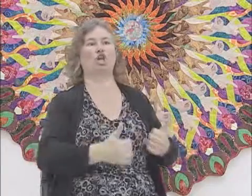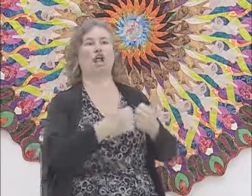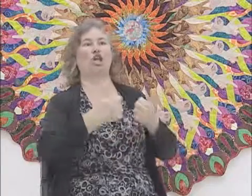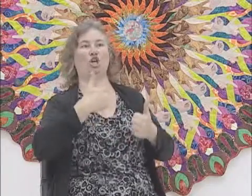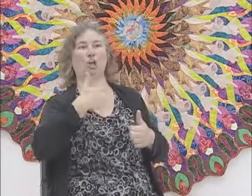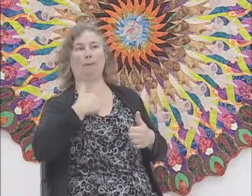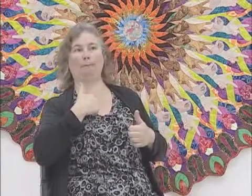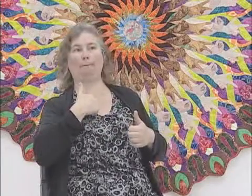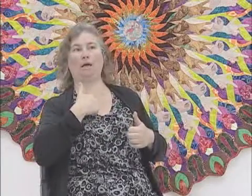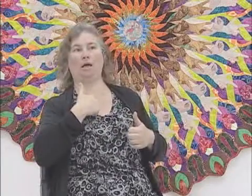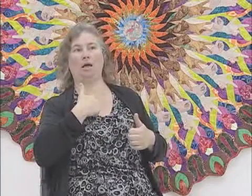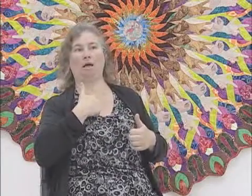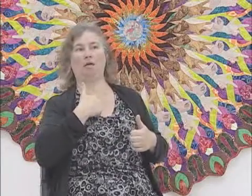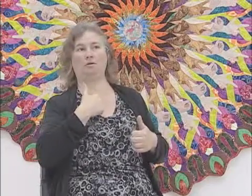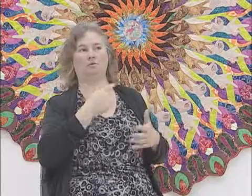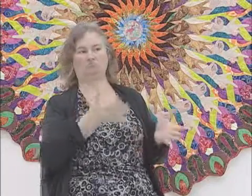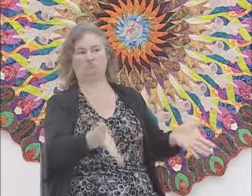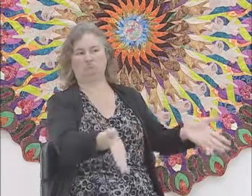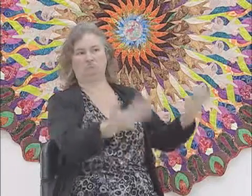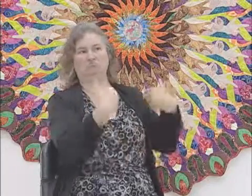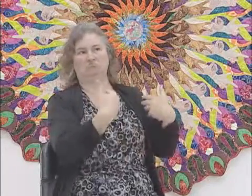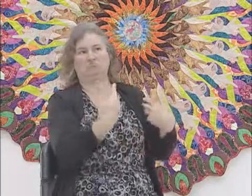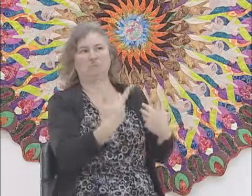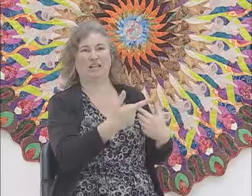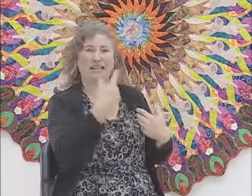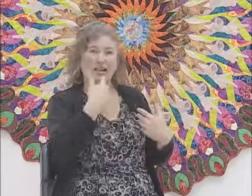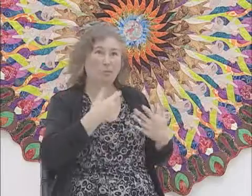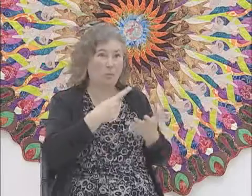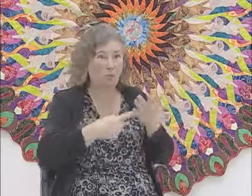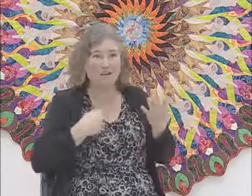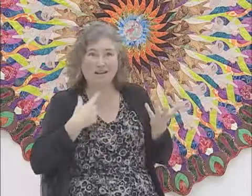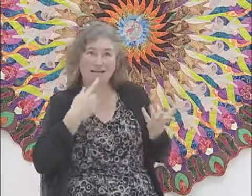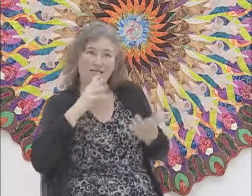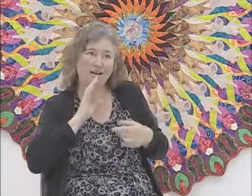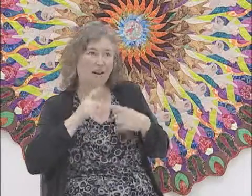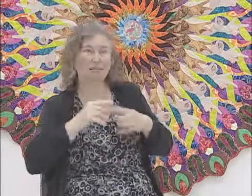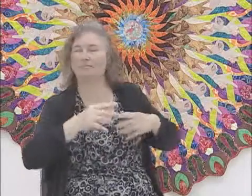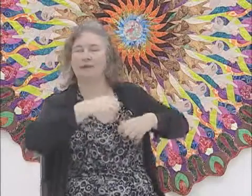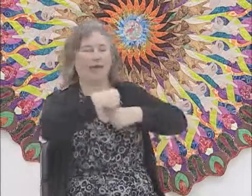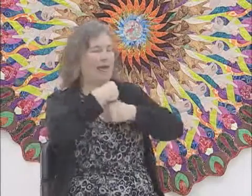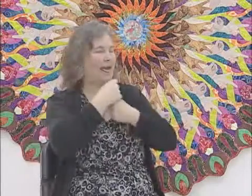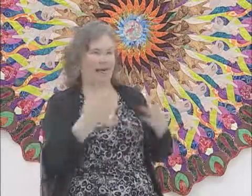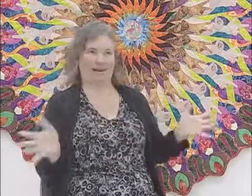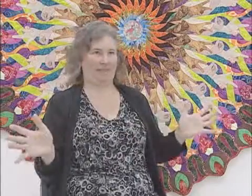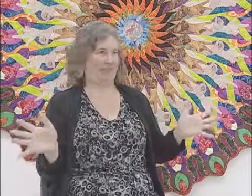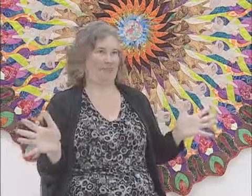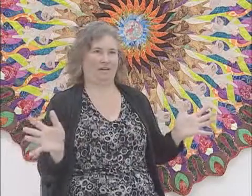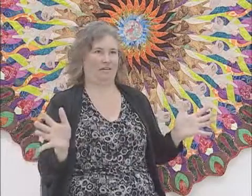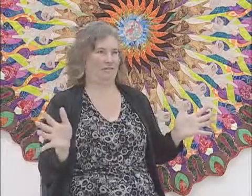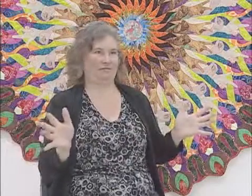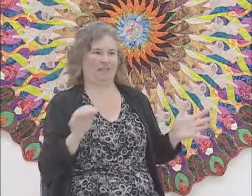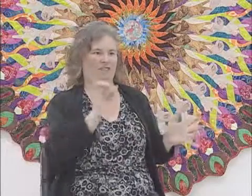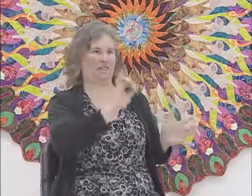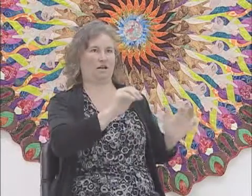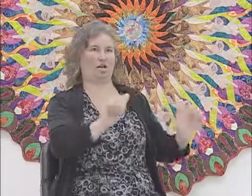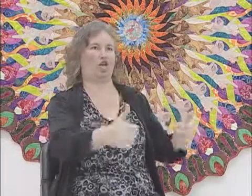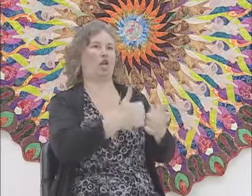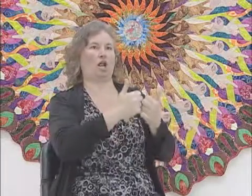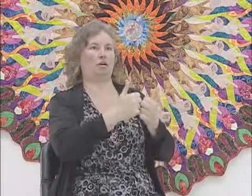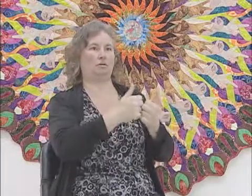And that was a very challenging process for me. I wanted them to tell me any story. They said, which? And I said, it doesn't matter, anything you want. That's